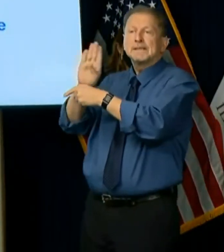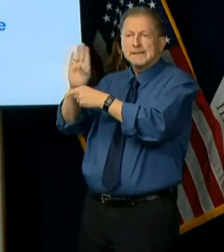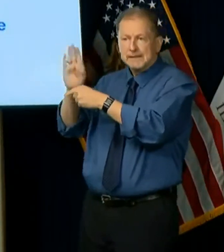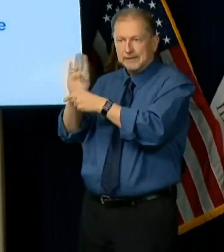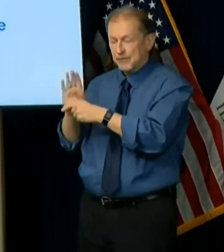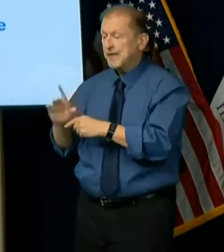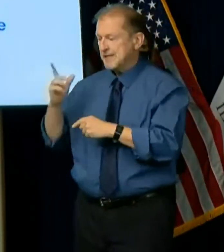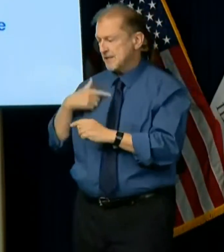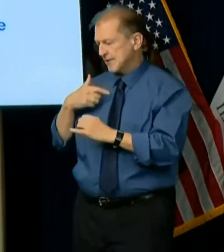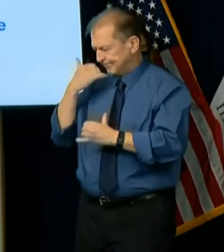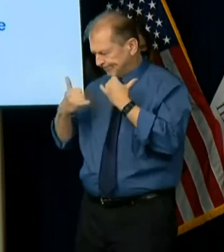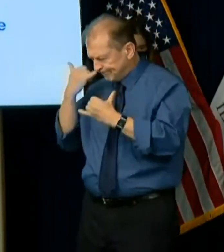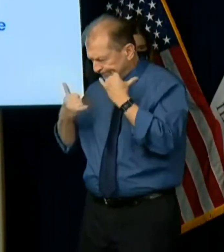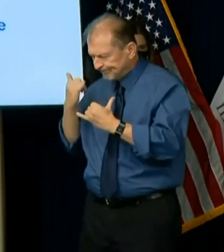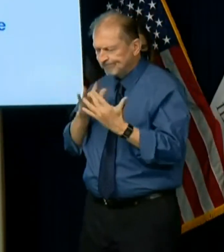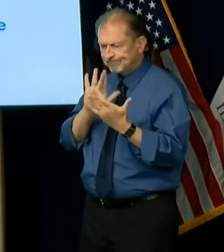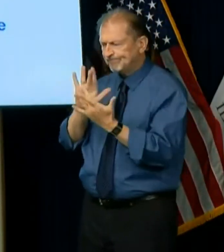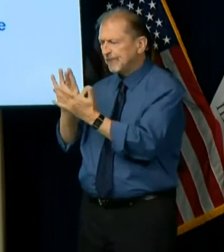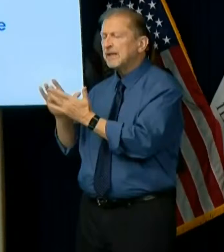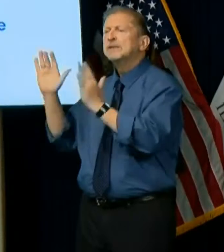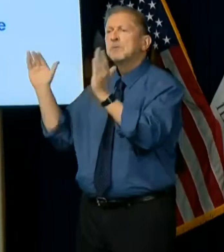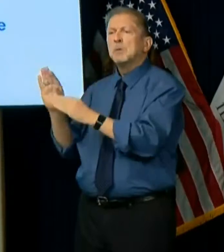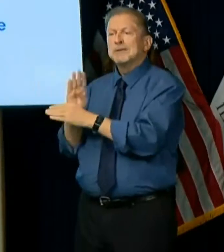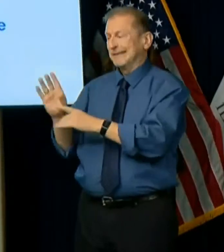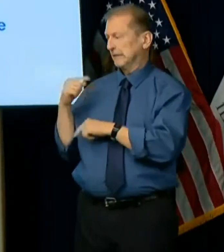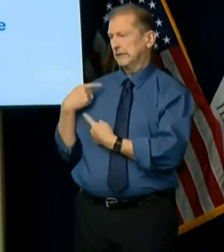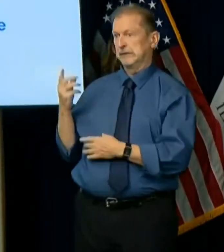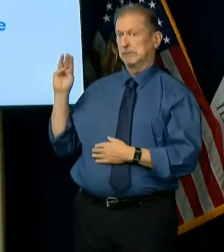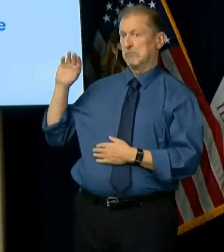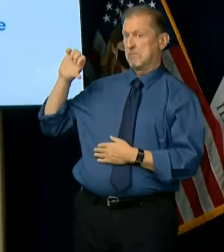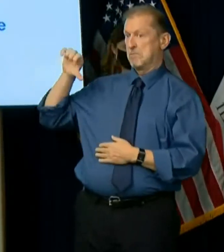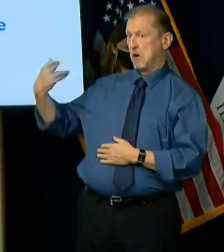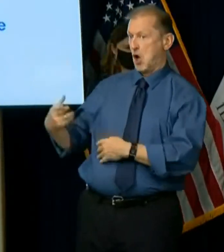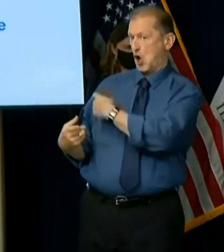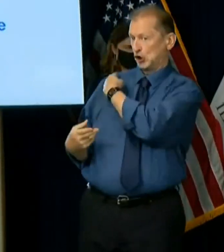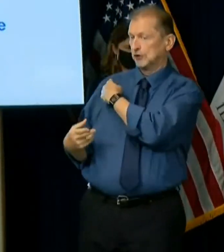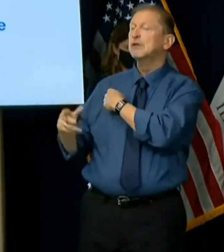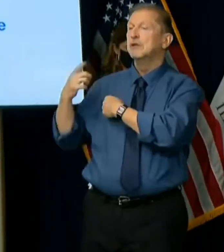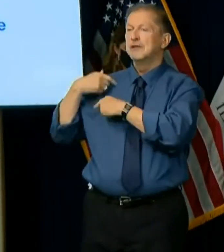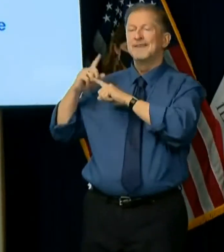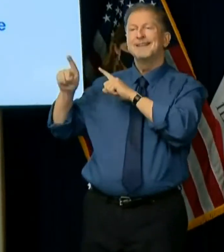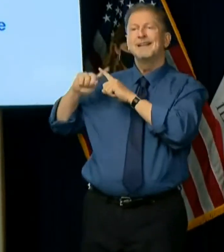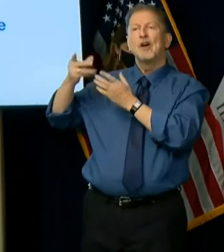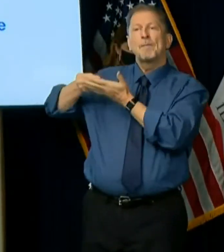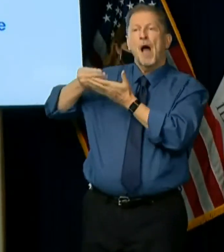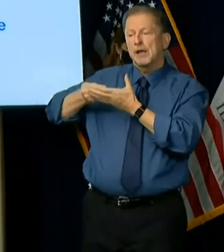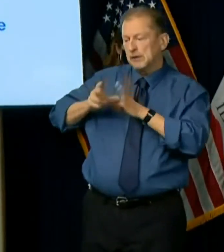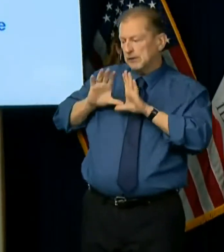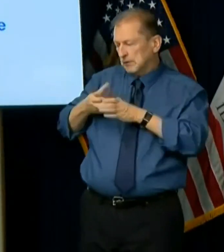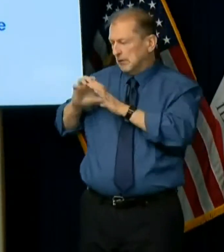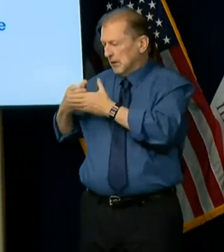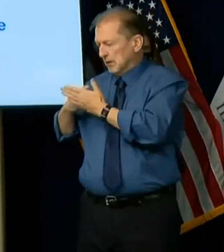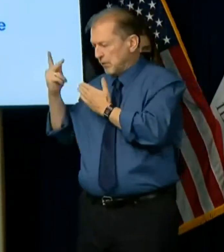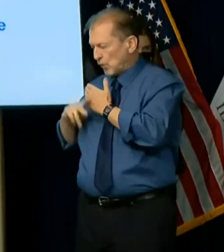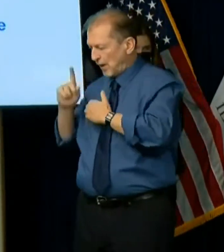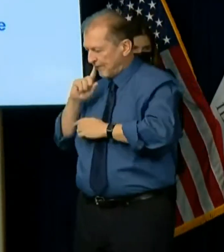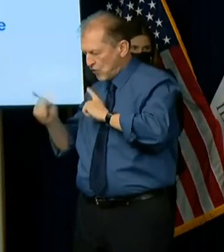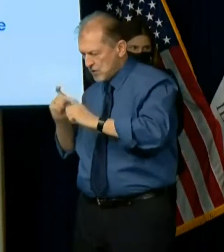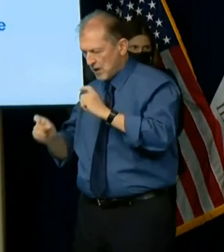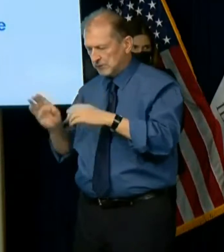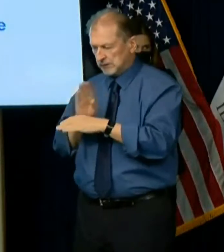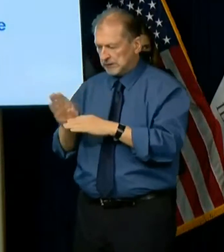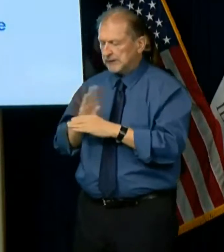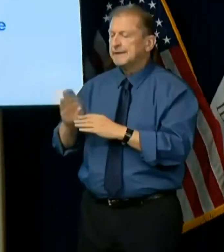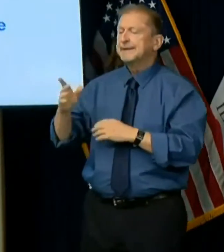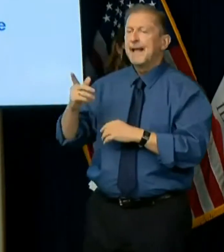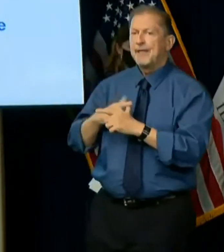small businesses, our core customers, since March. We've developed several grant programs since the time this crisis first hit, and we quickly hit